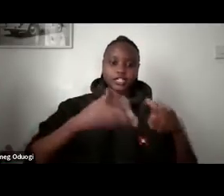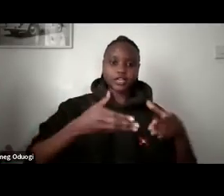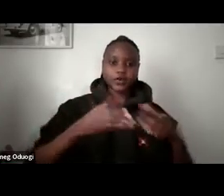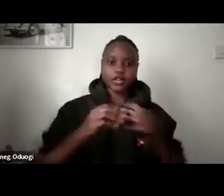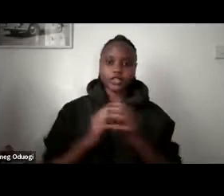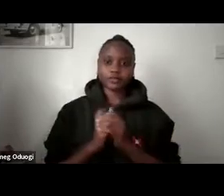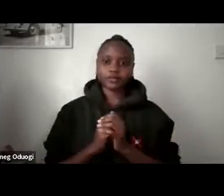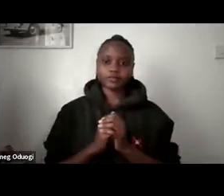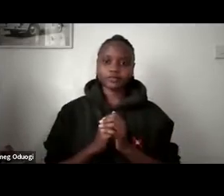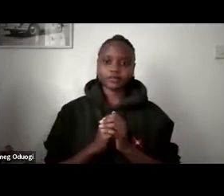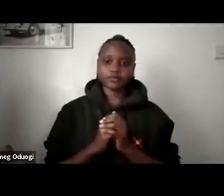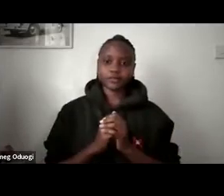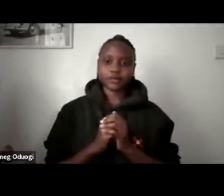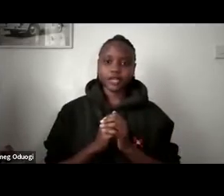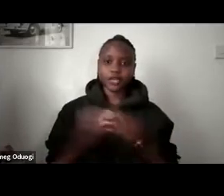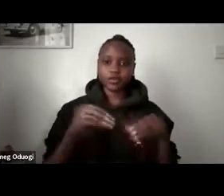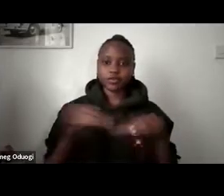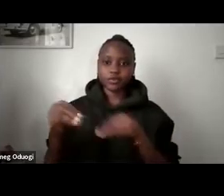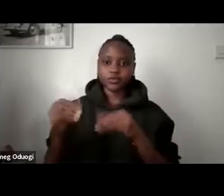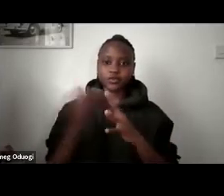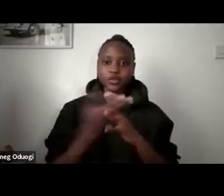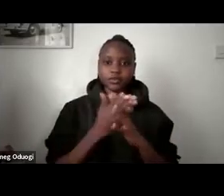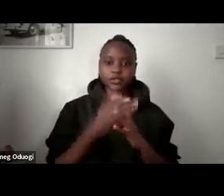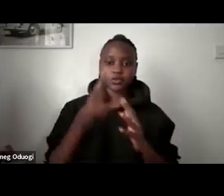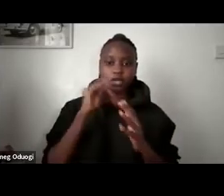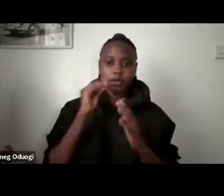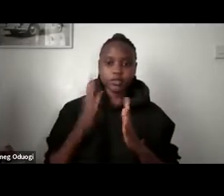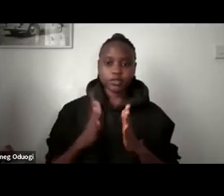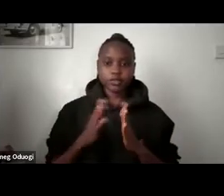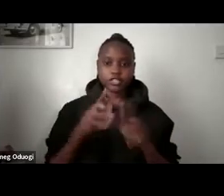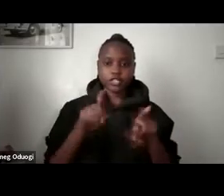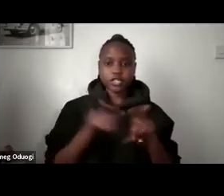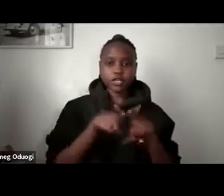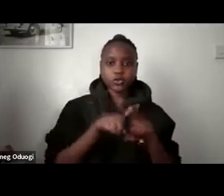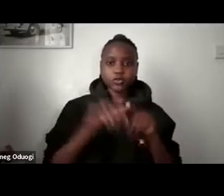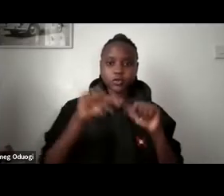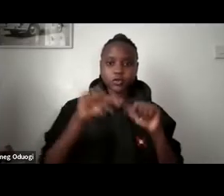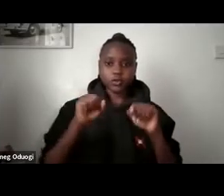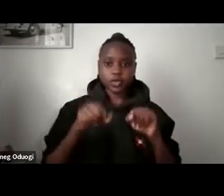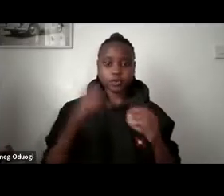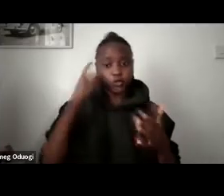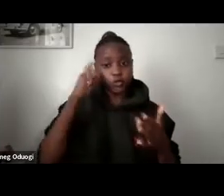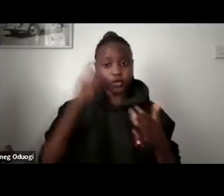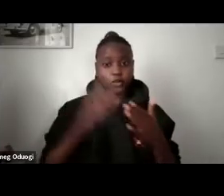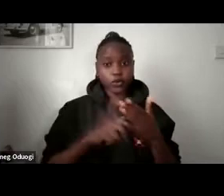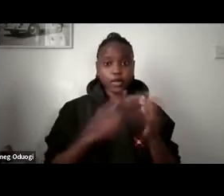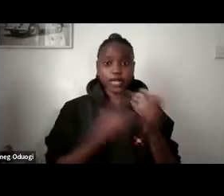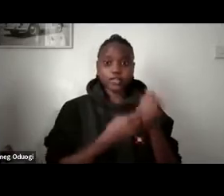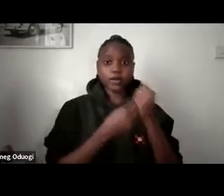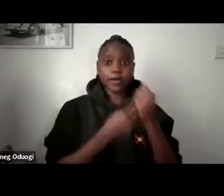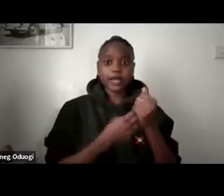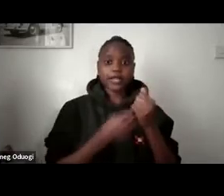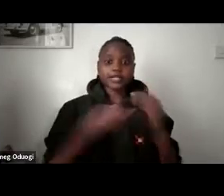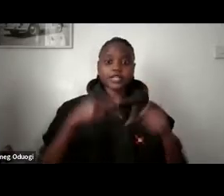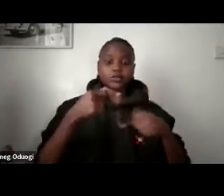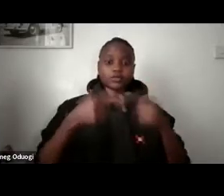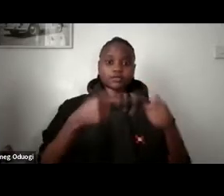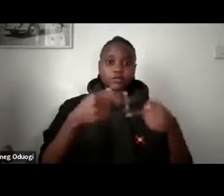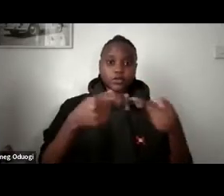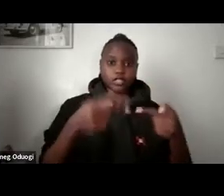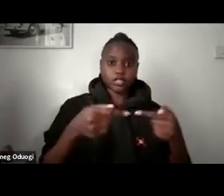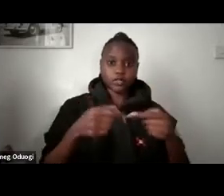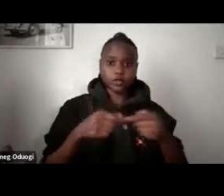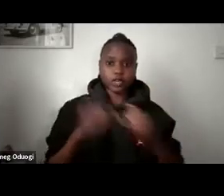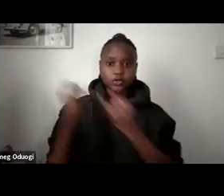be moving between our speeches, and also we'll be able to recognize our partners as we go along, and we'll be inviting them